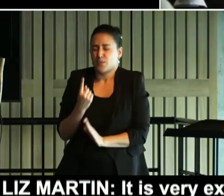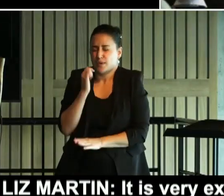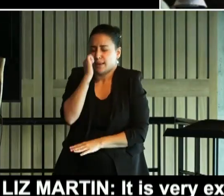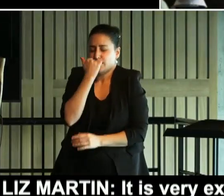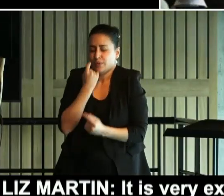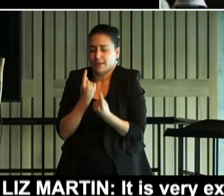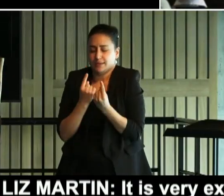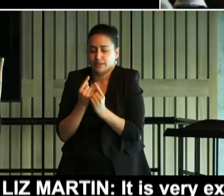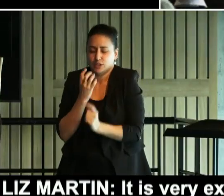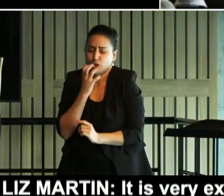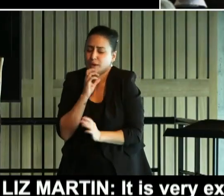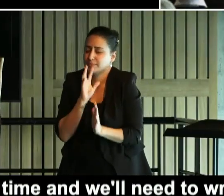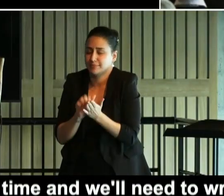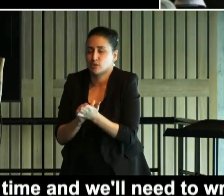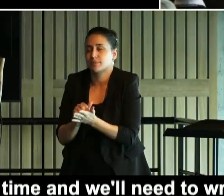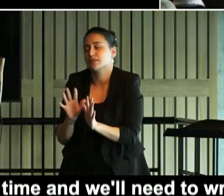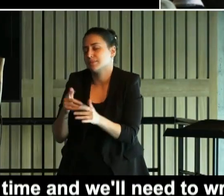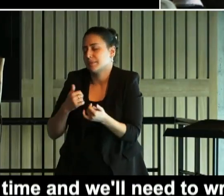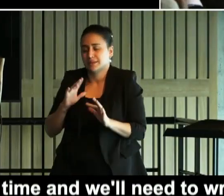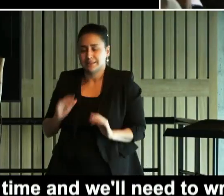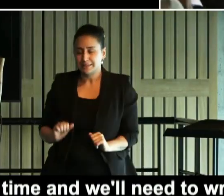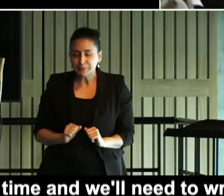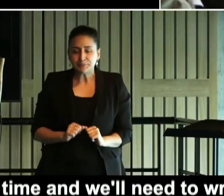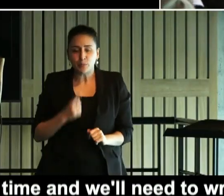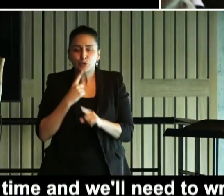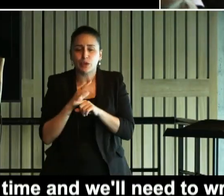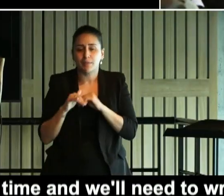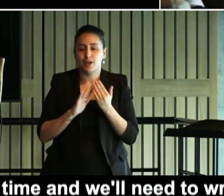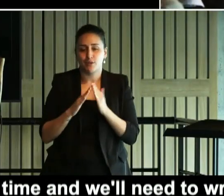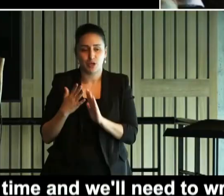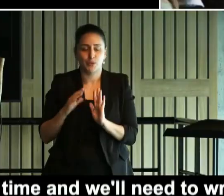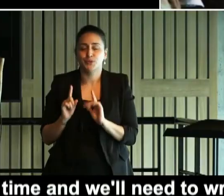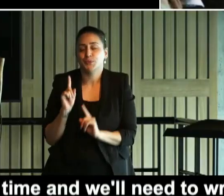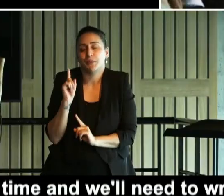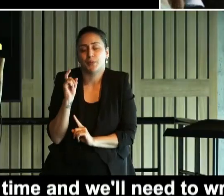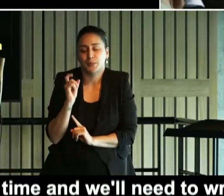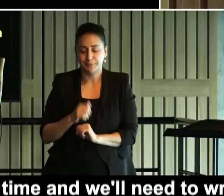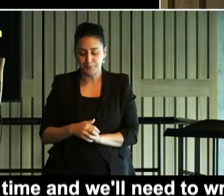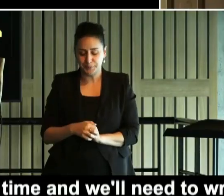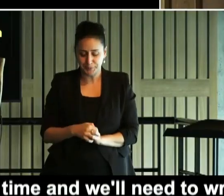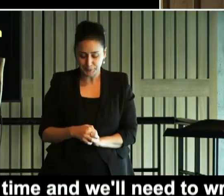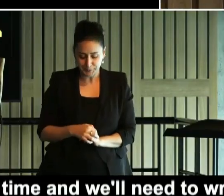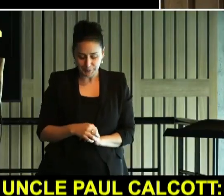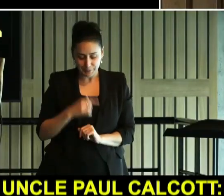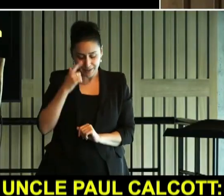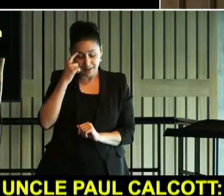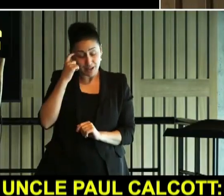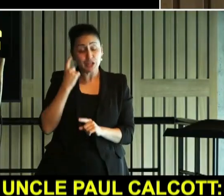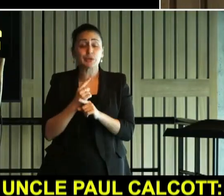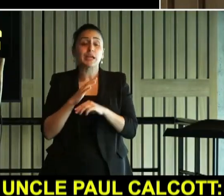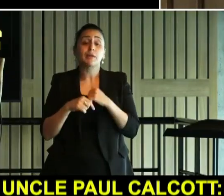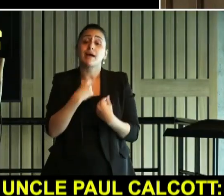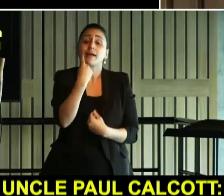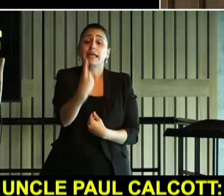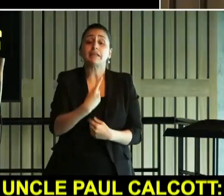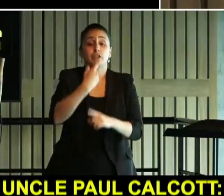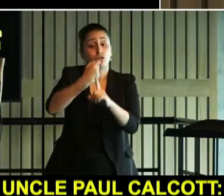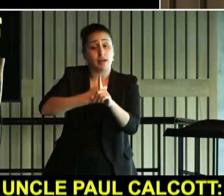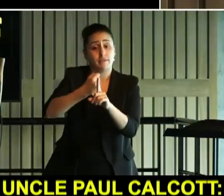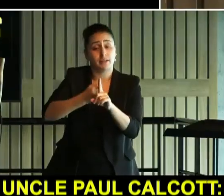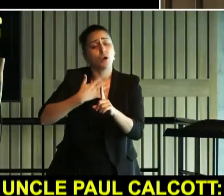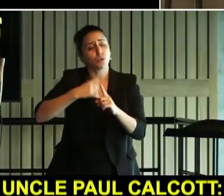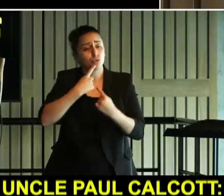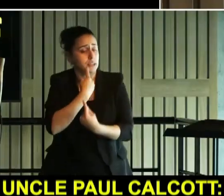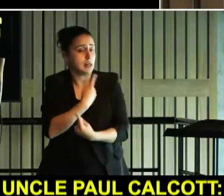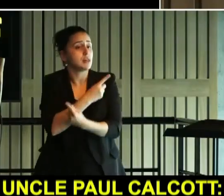thing that I thought, sorry, just in my head when I talk about community and individual advocacy and that as well, and how can people do it individually. Can I just say to